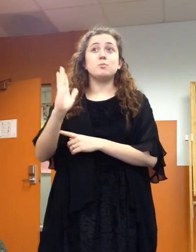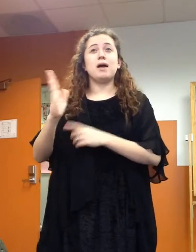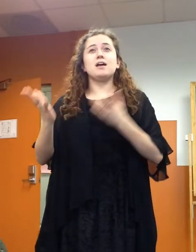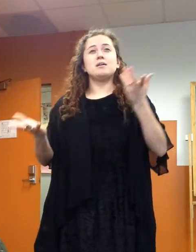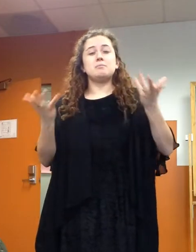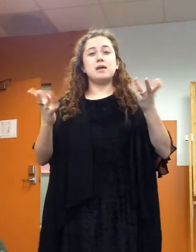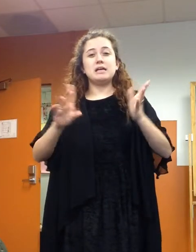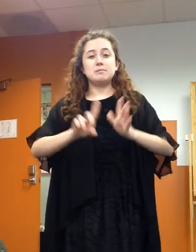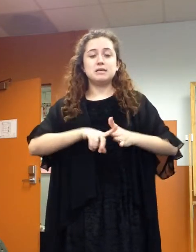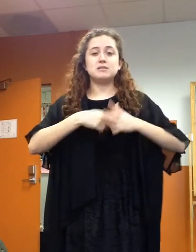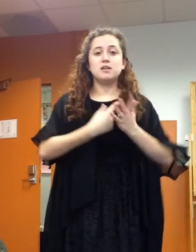American history.